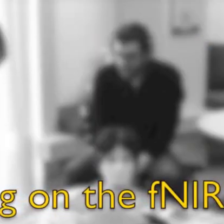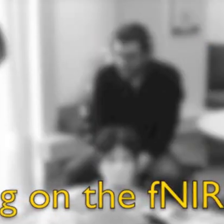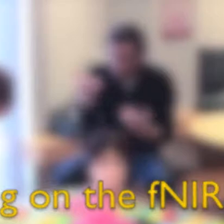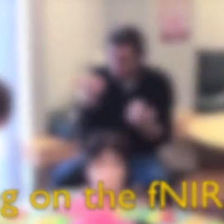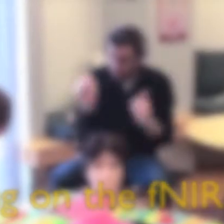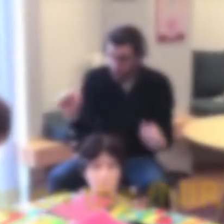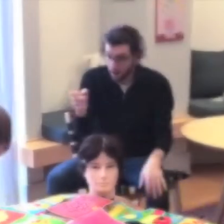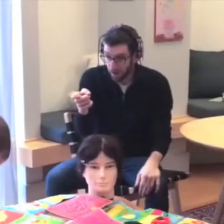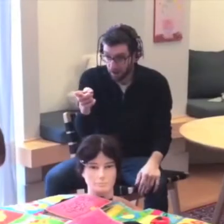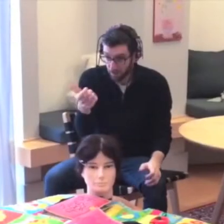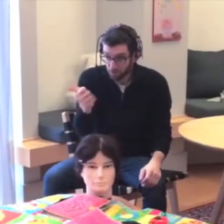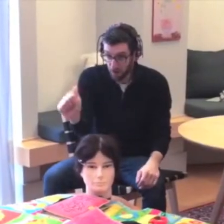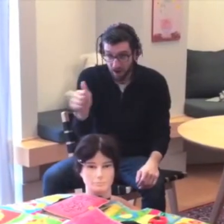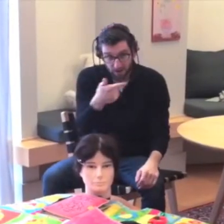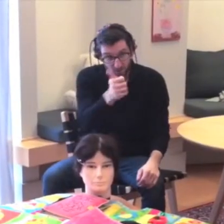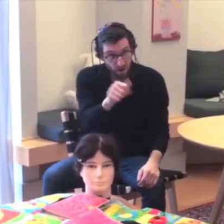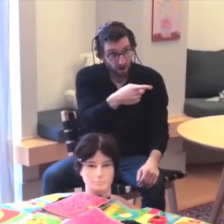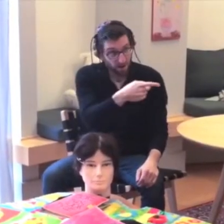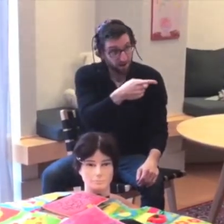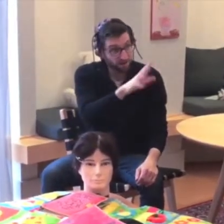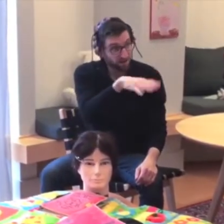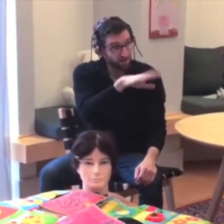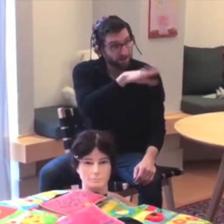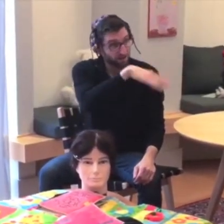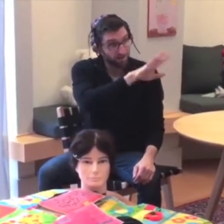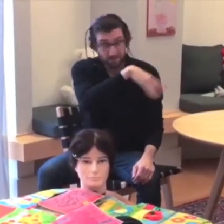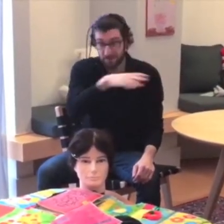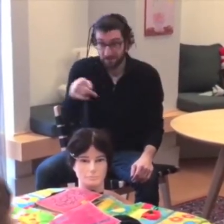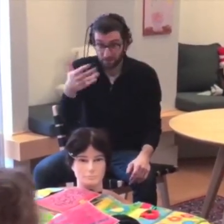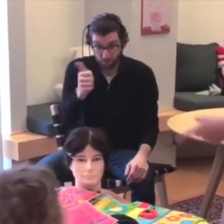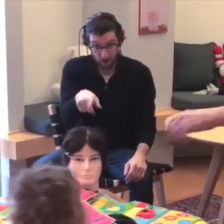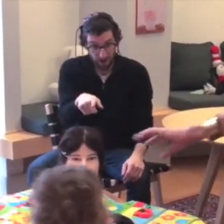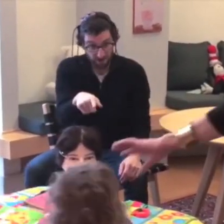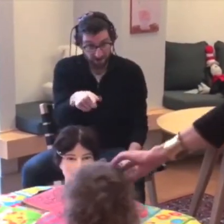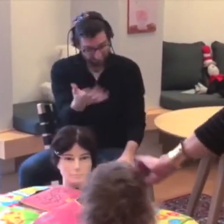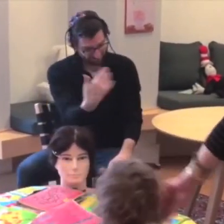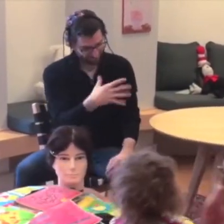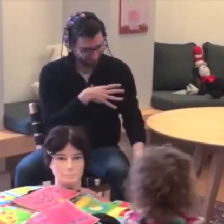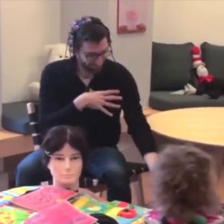Do you want to try this? Do you want to try the headgear? Alright, come sit with me.